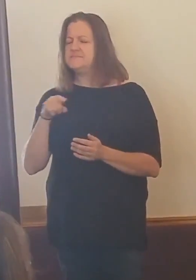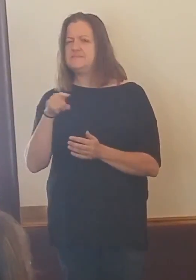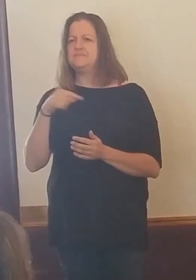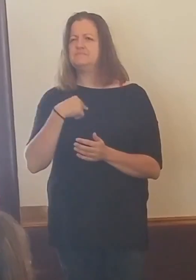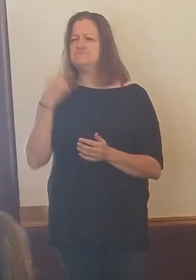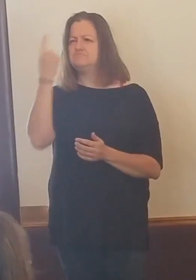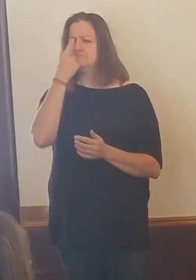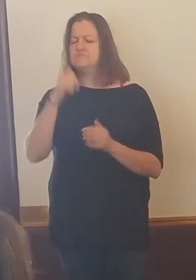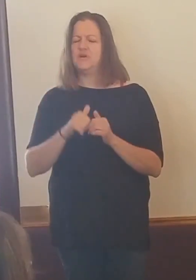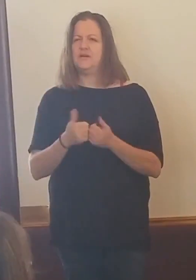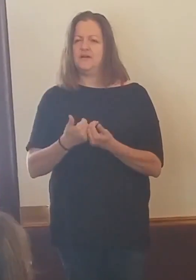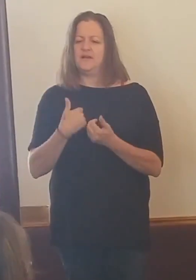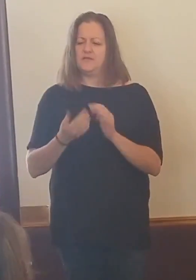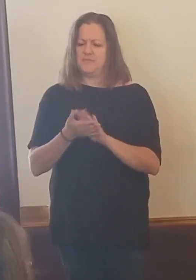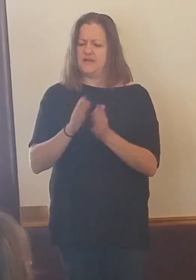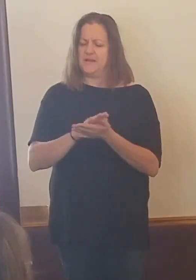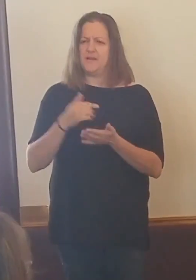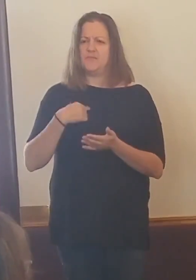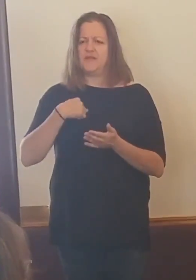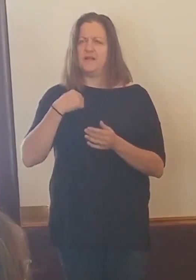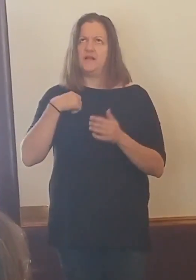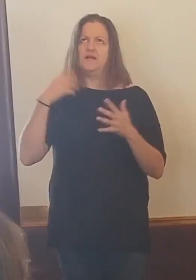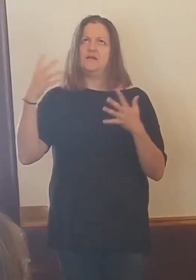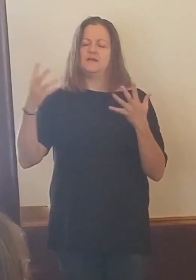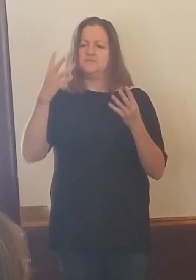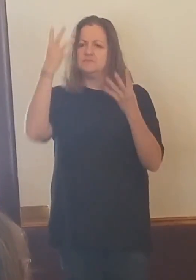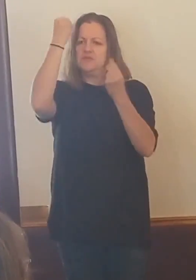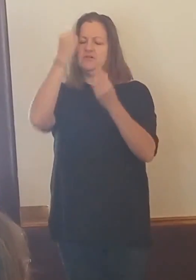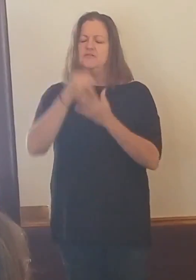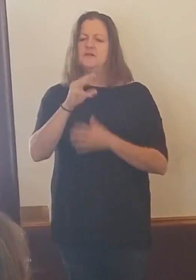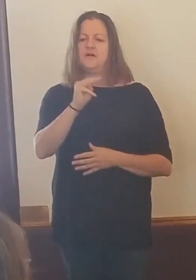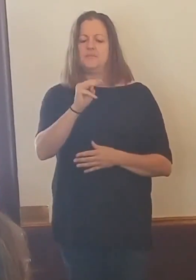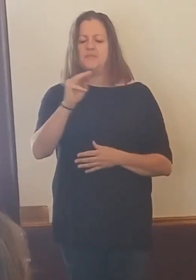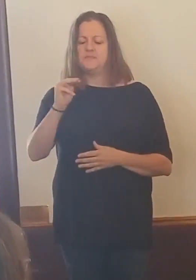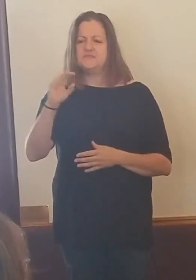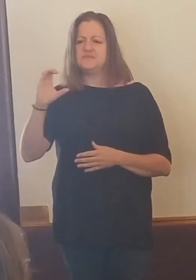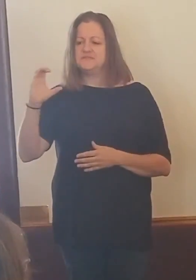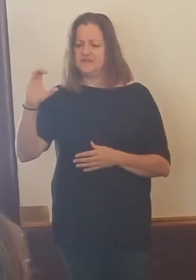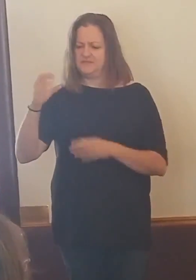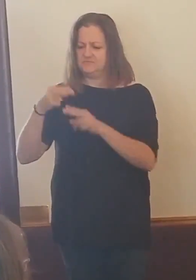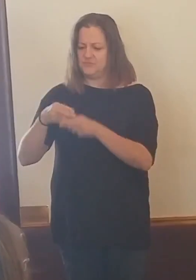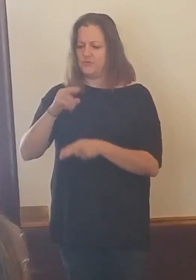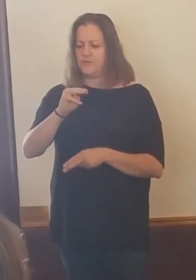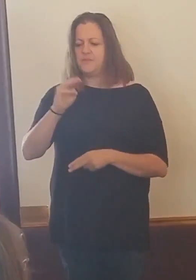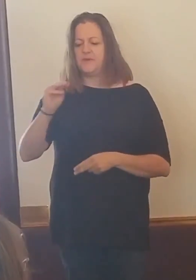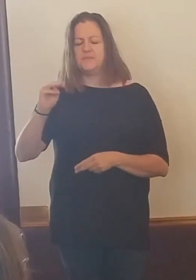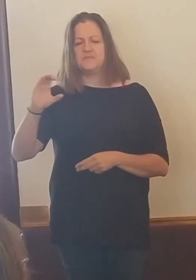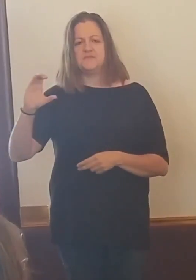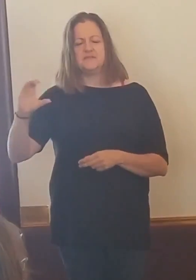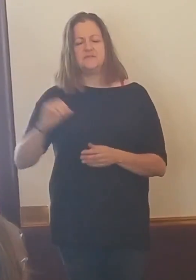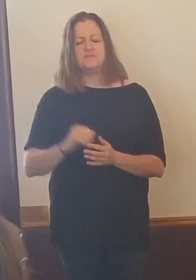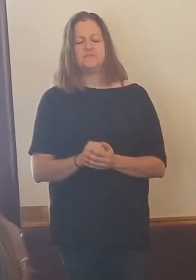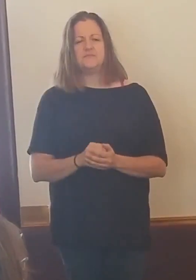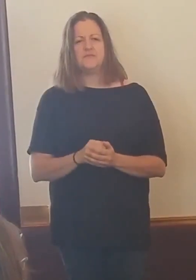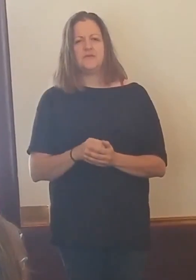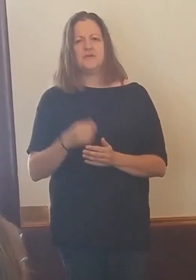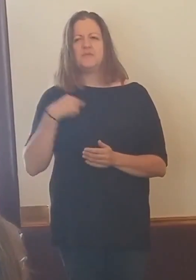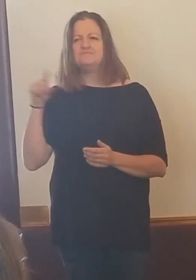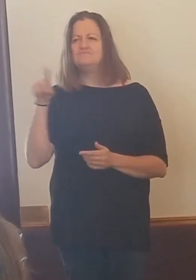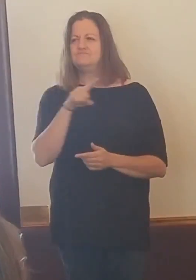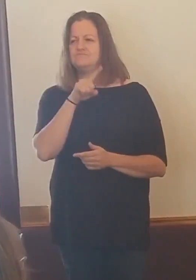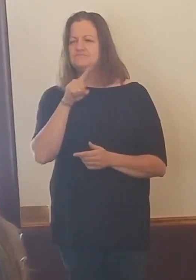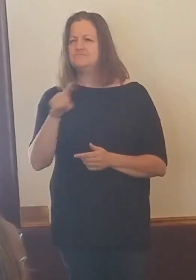become the vibrant church we know as MMCC. We further journeyed and